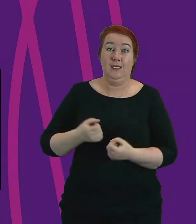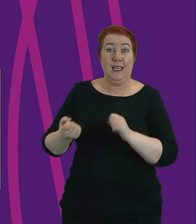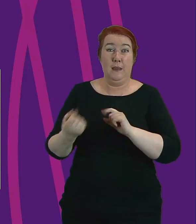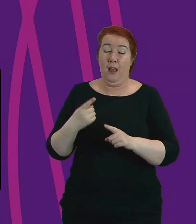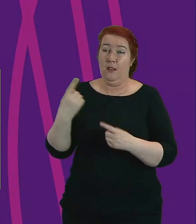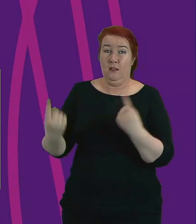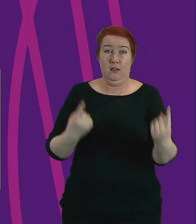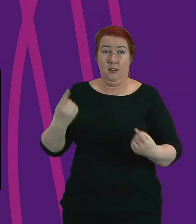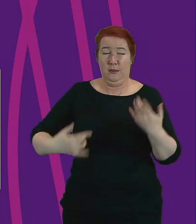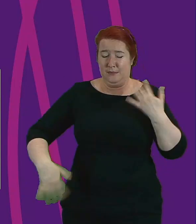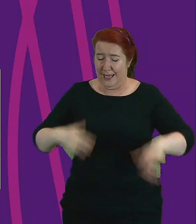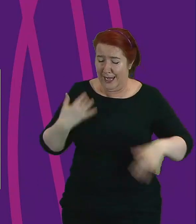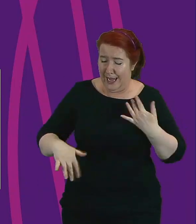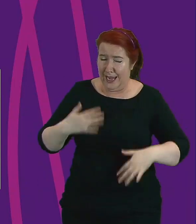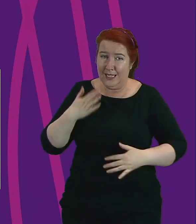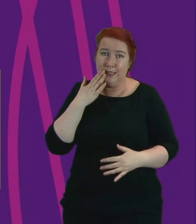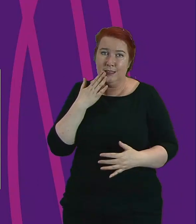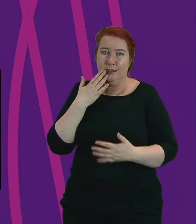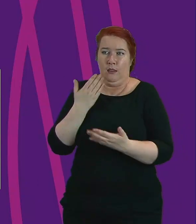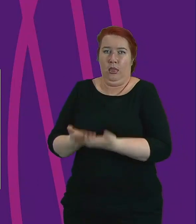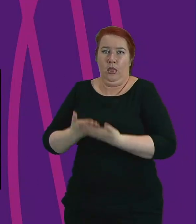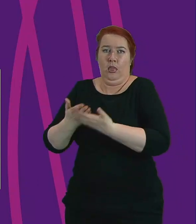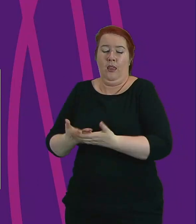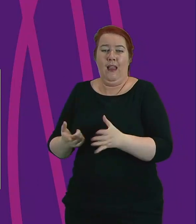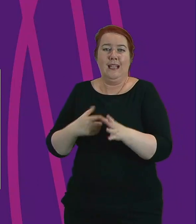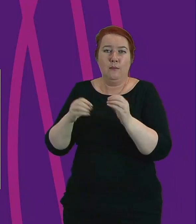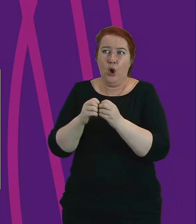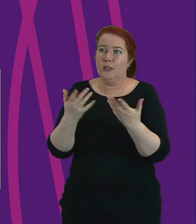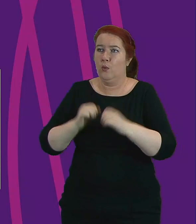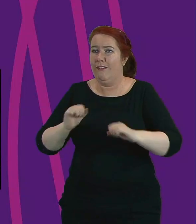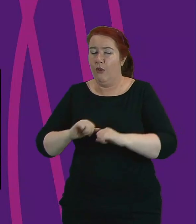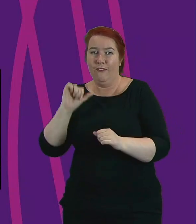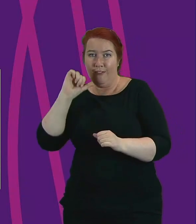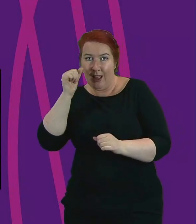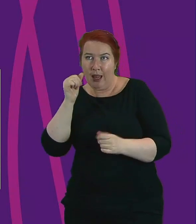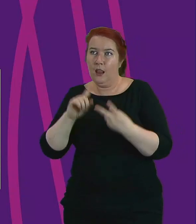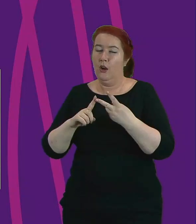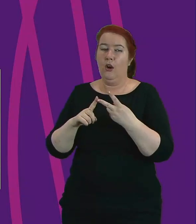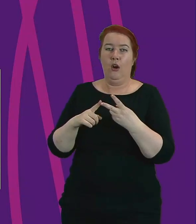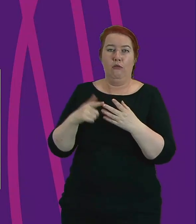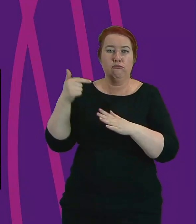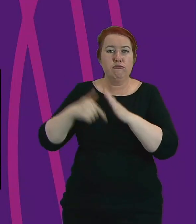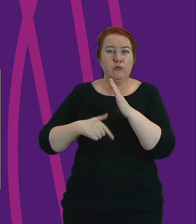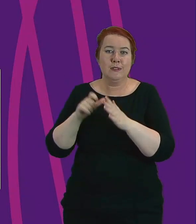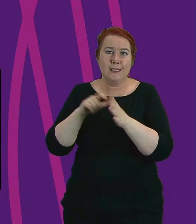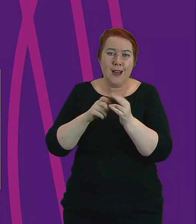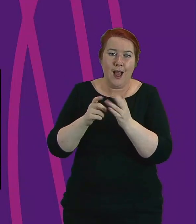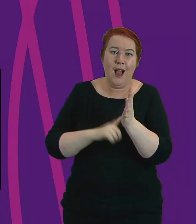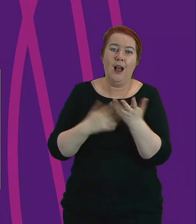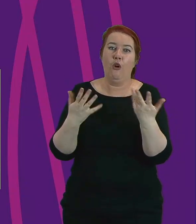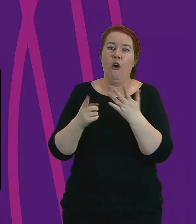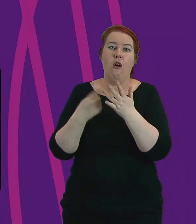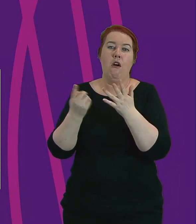agony, parked on antibiotics and awaiting fillings, root canal work, or other aerosol-generating procedures. I'm sure, like